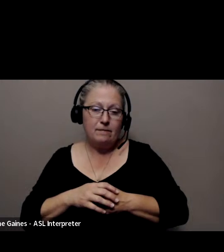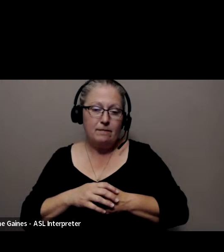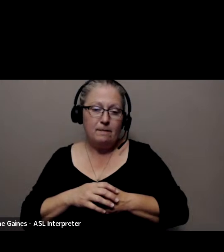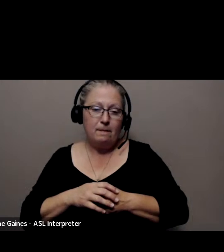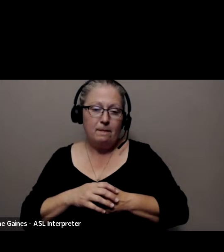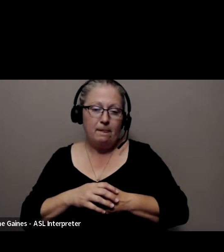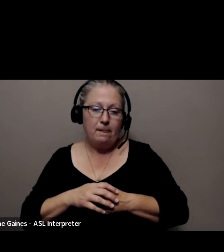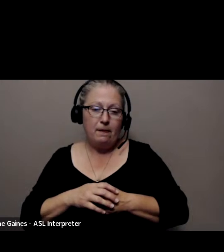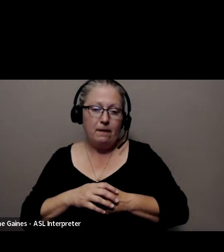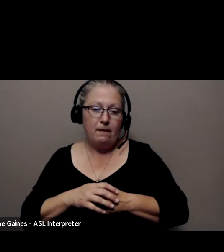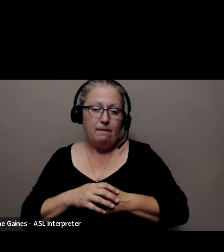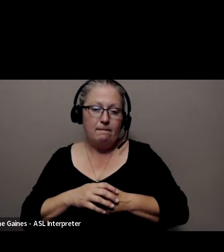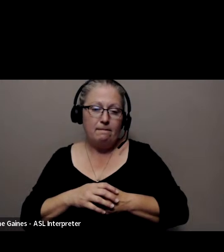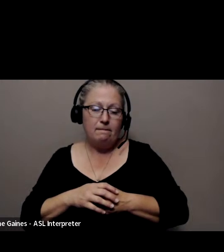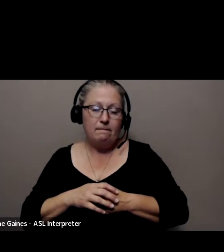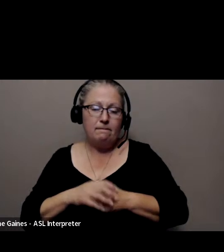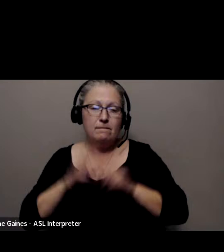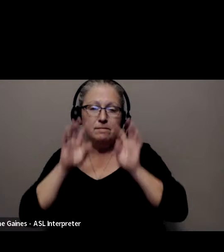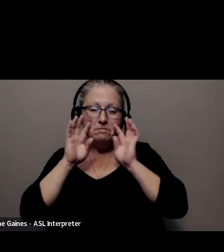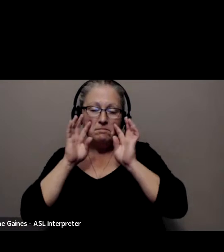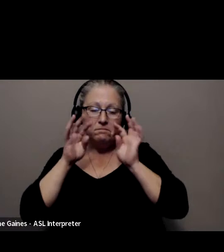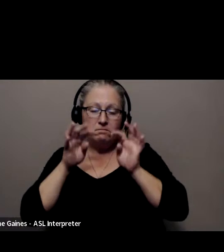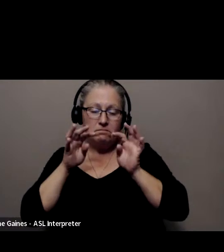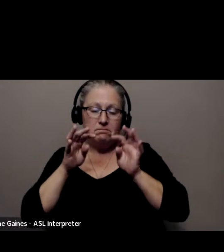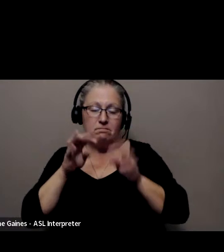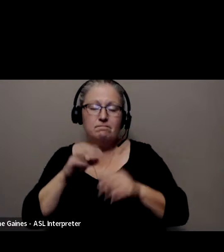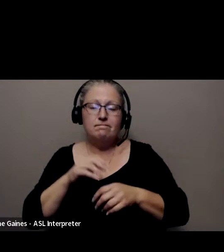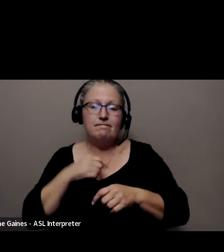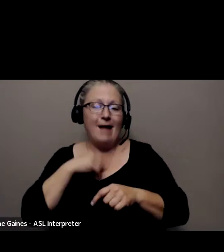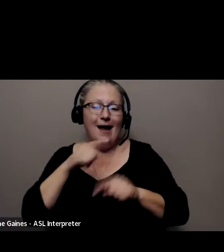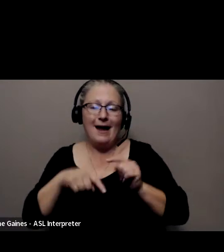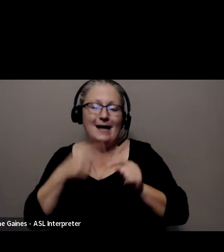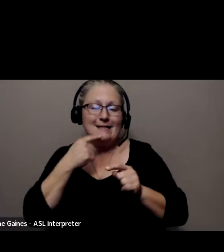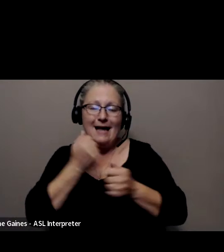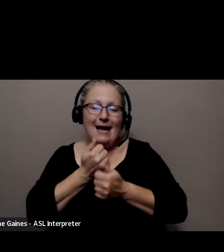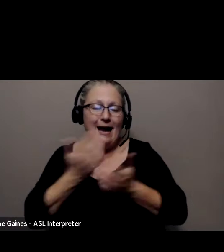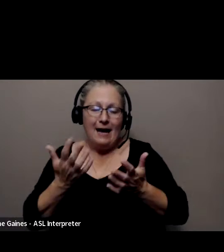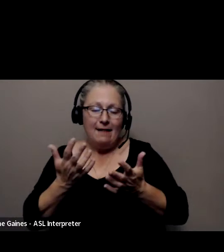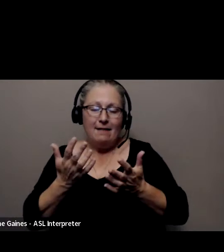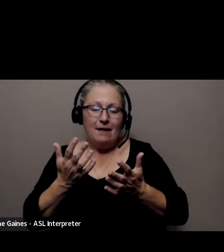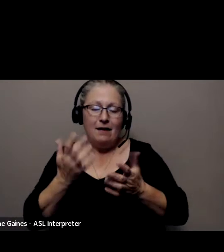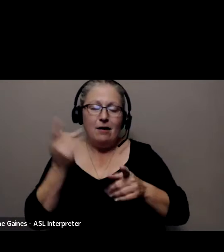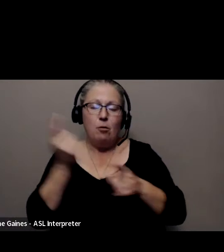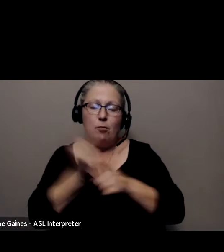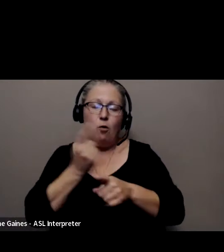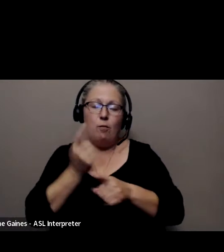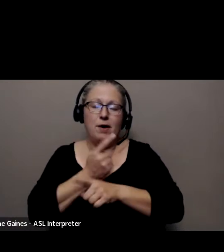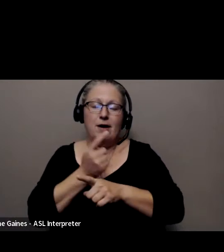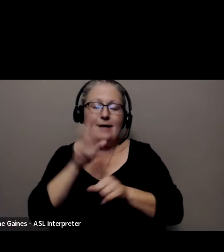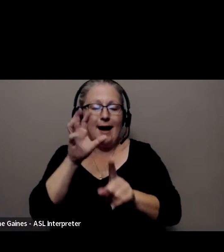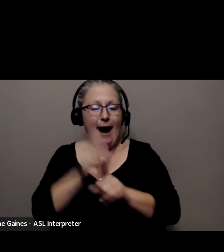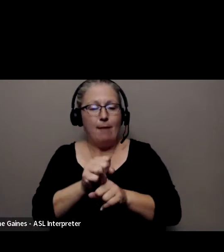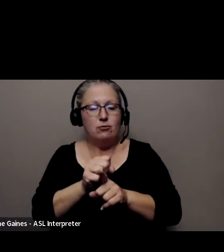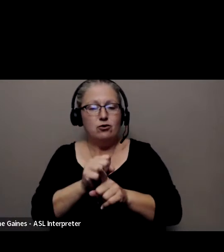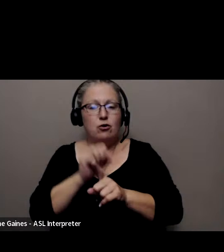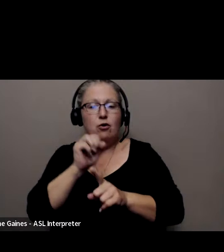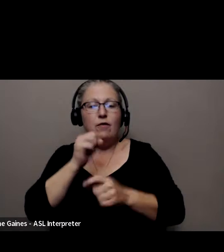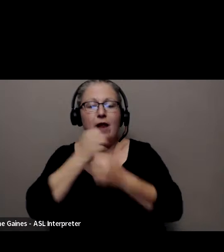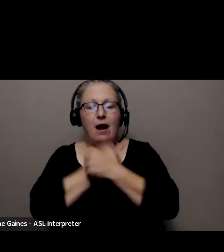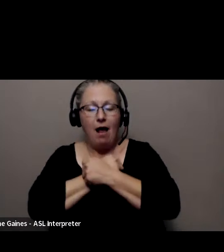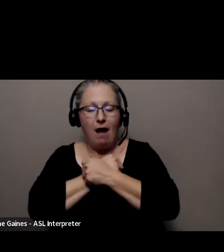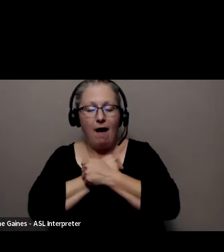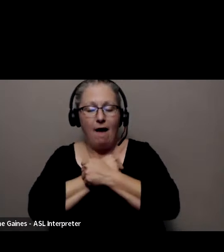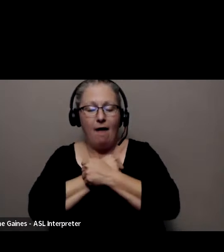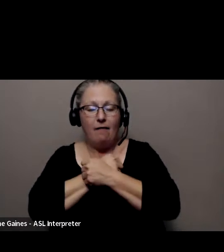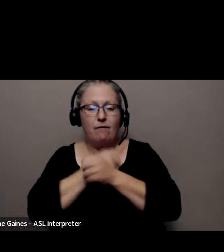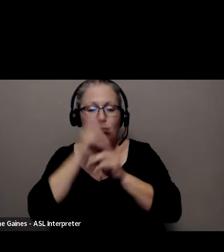There are no words or anything I can say that would appropriately capture the love,